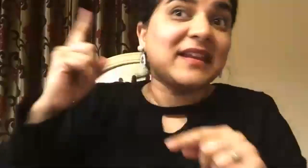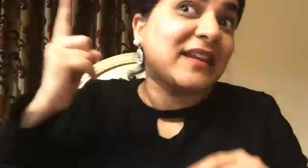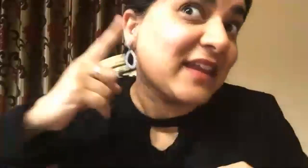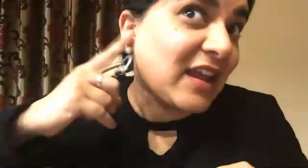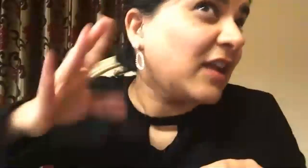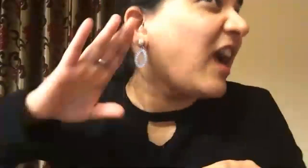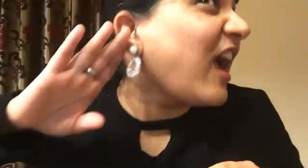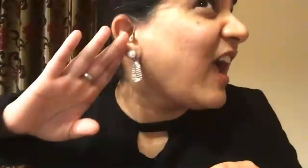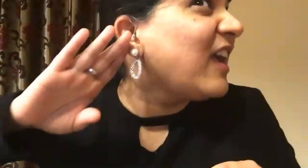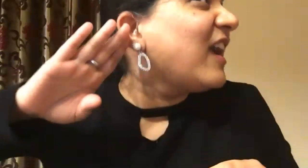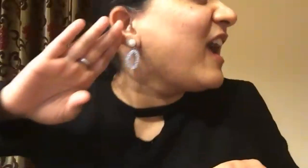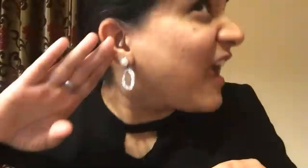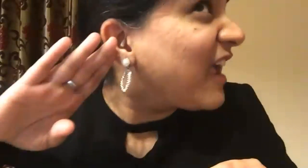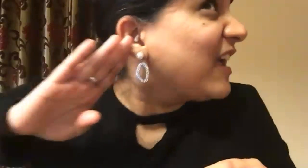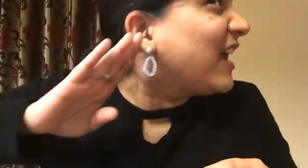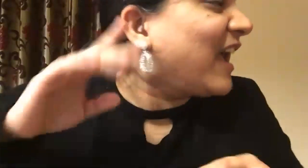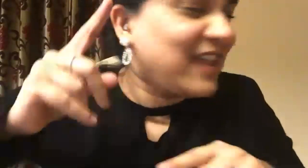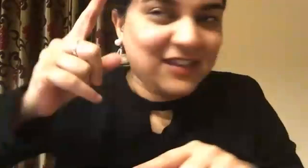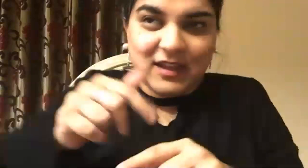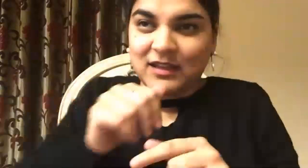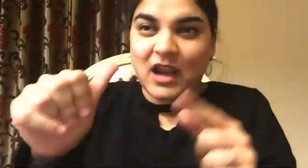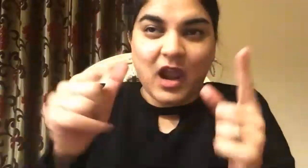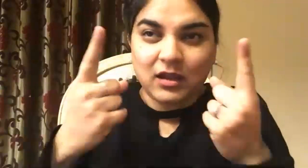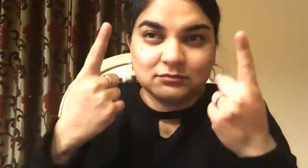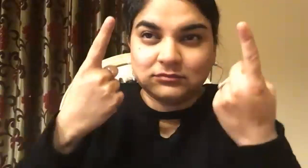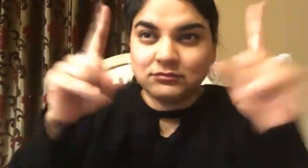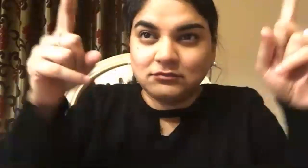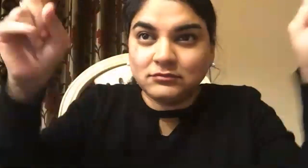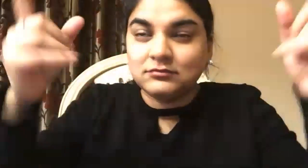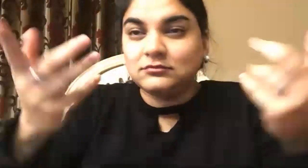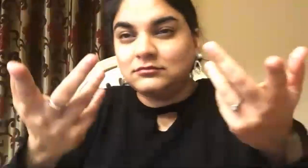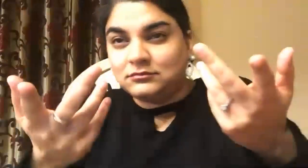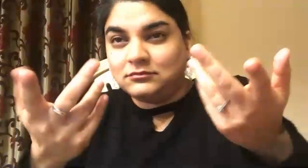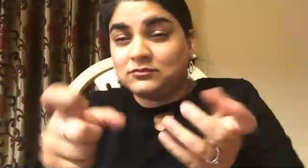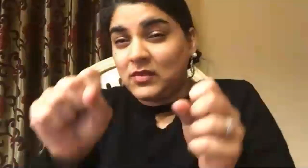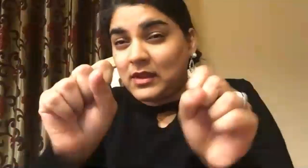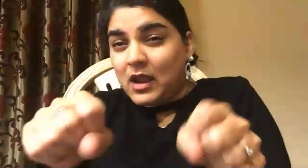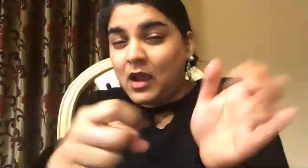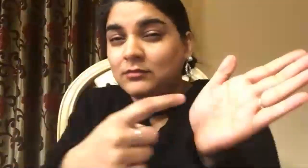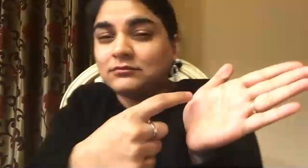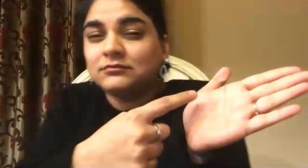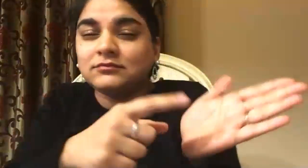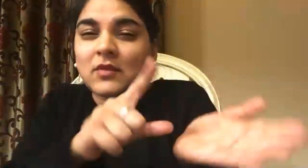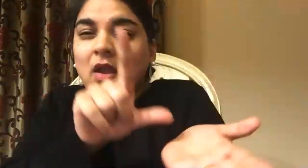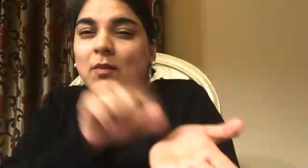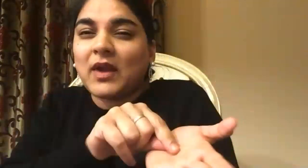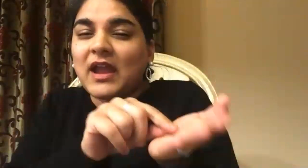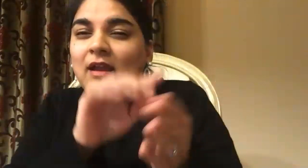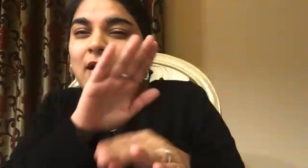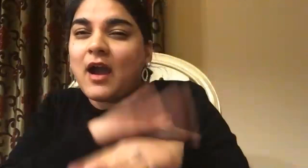communication. So if I'm trying to focus on my ears and trying to hear you and what they're saying and it's not working,